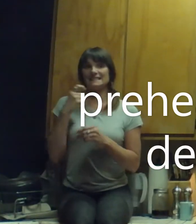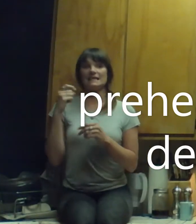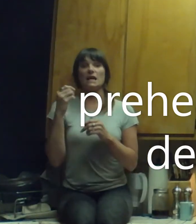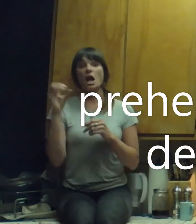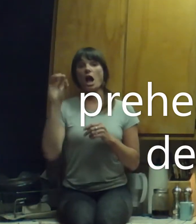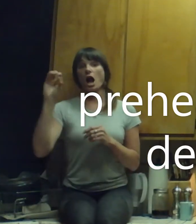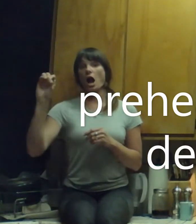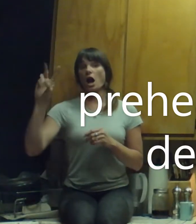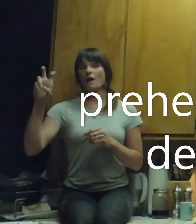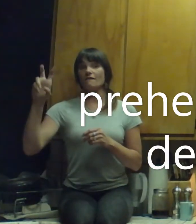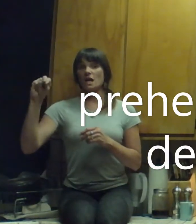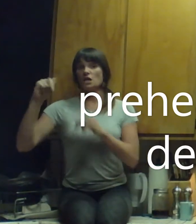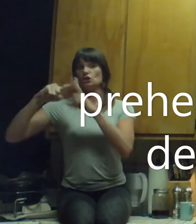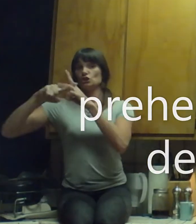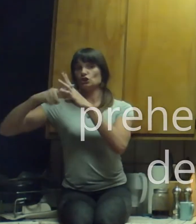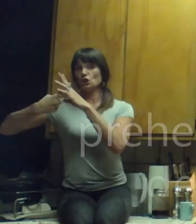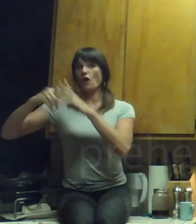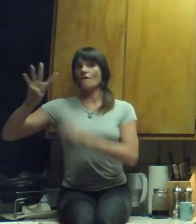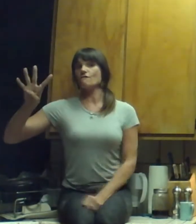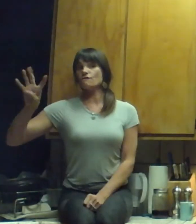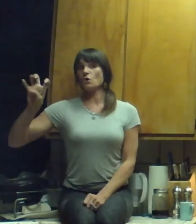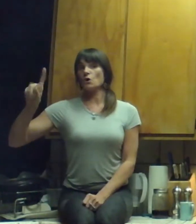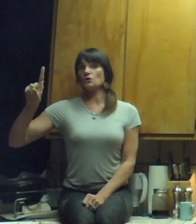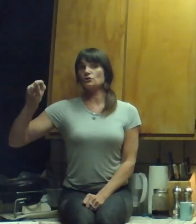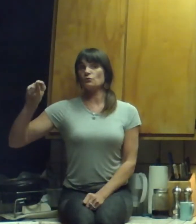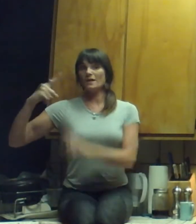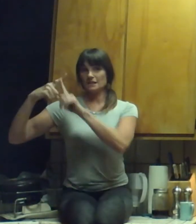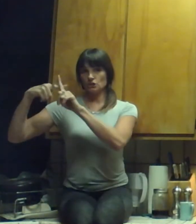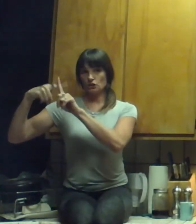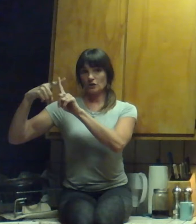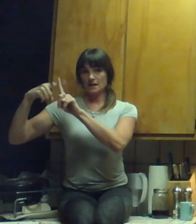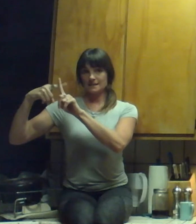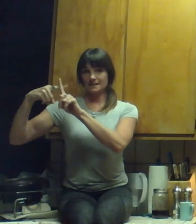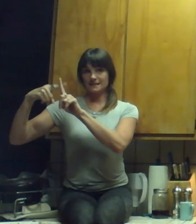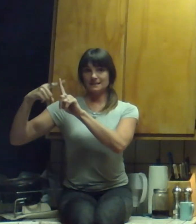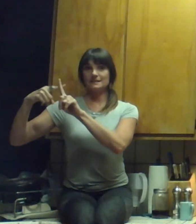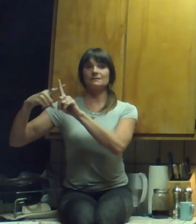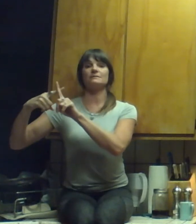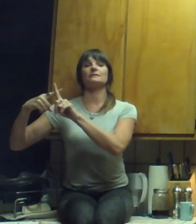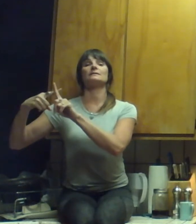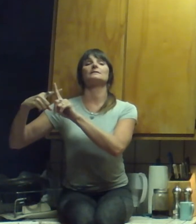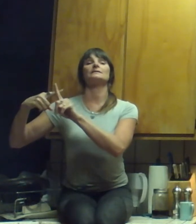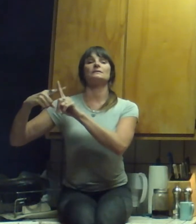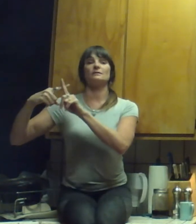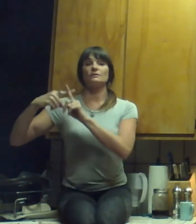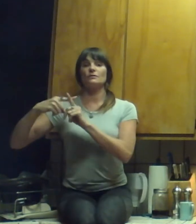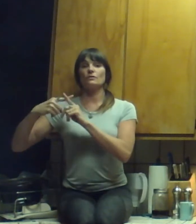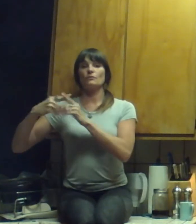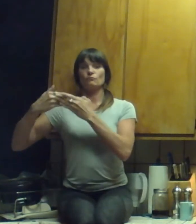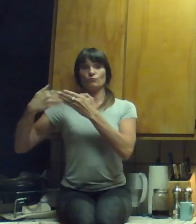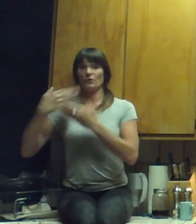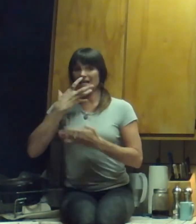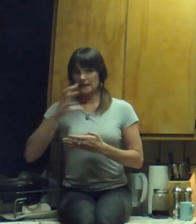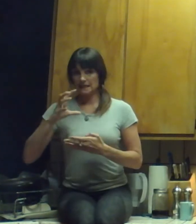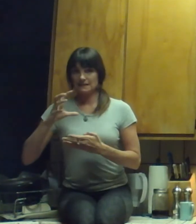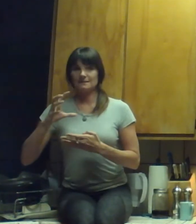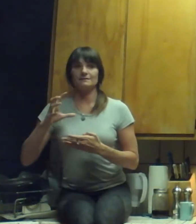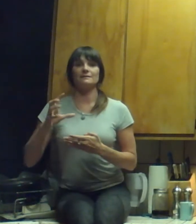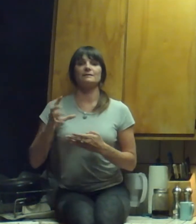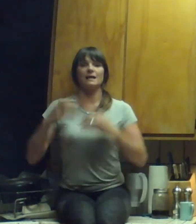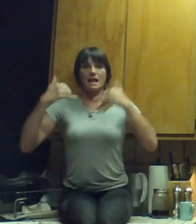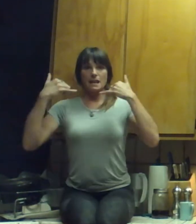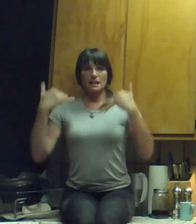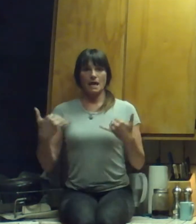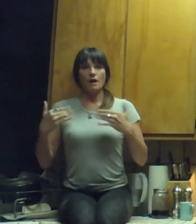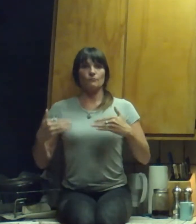420. And so that's going to happen, and while we do that, we're going to go ahead and mix